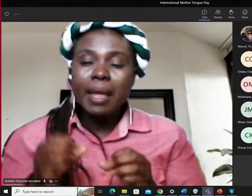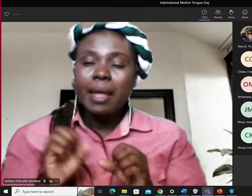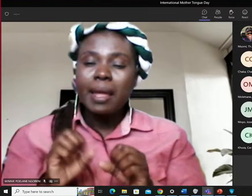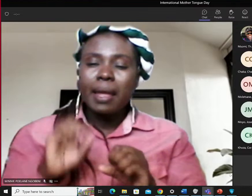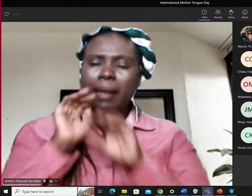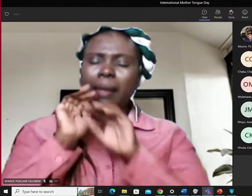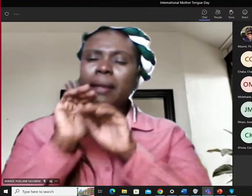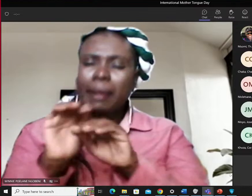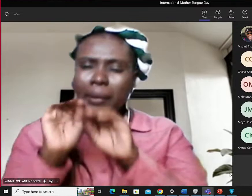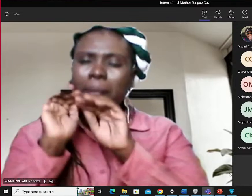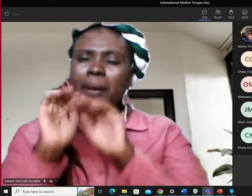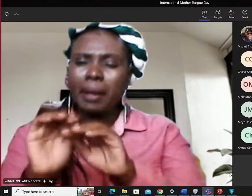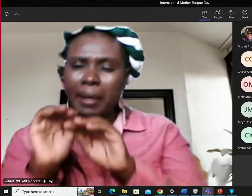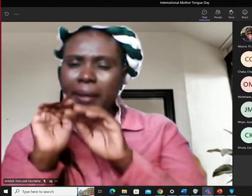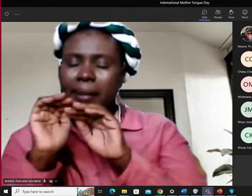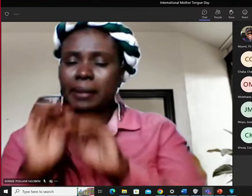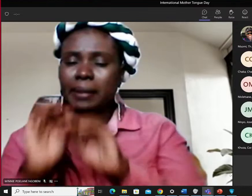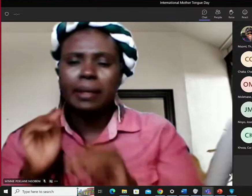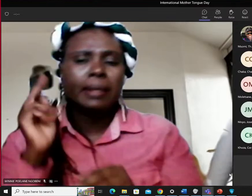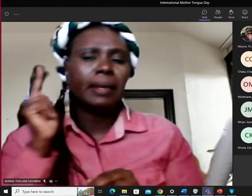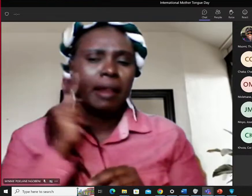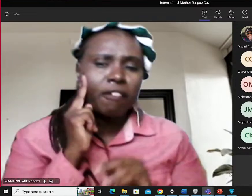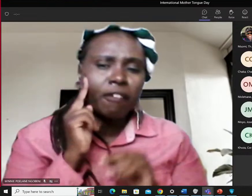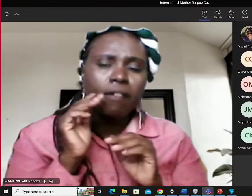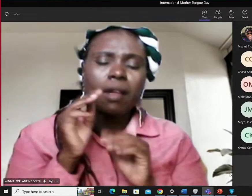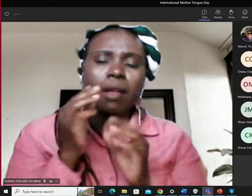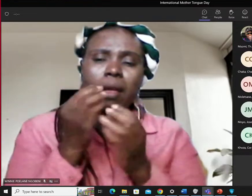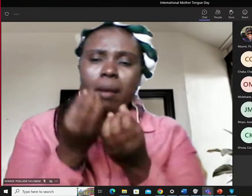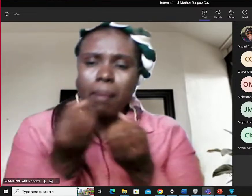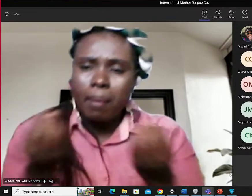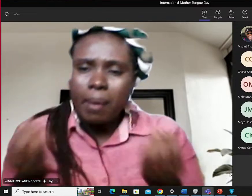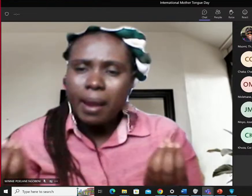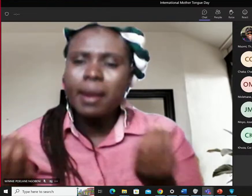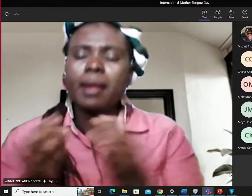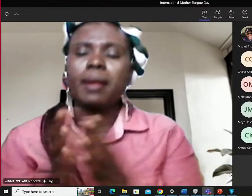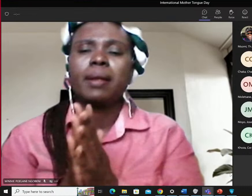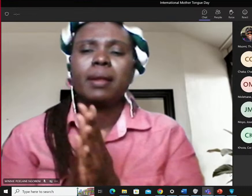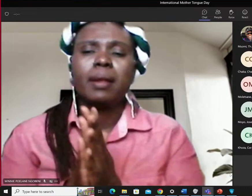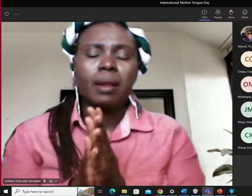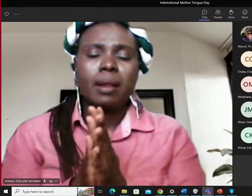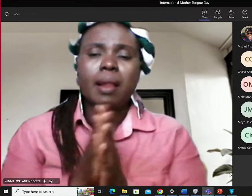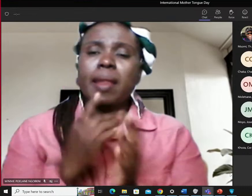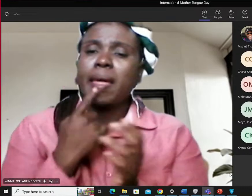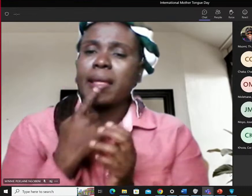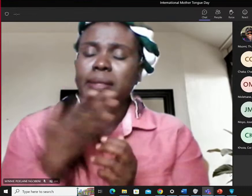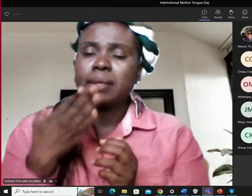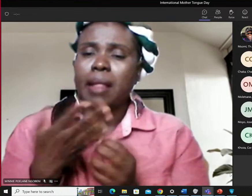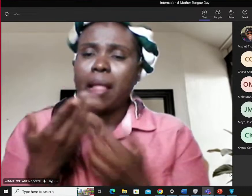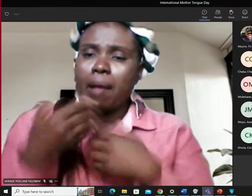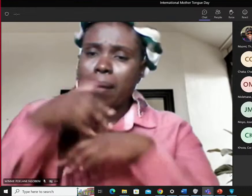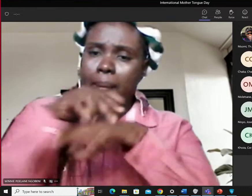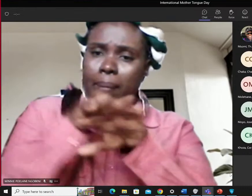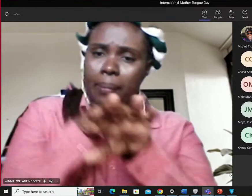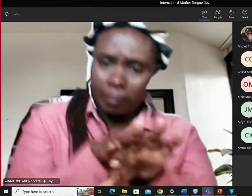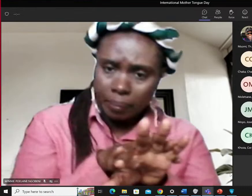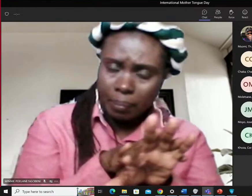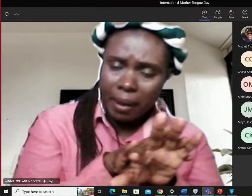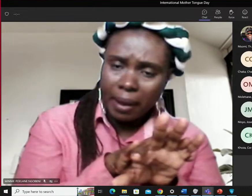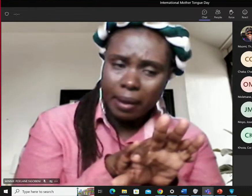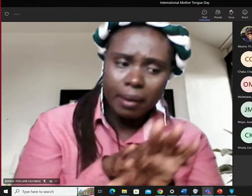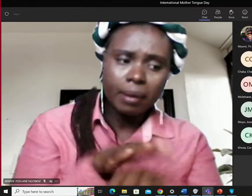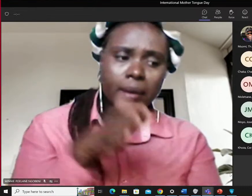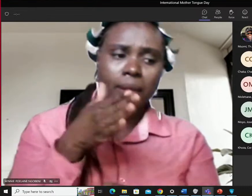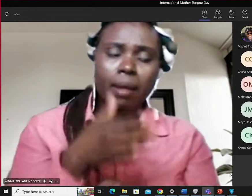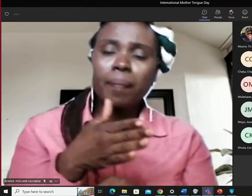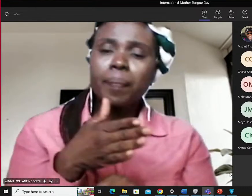education with their deaf child? The answer lies in the combined method. The other variety